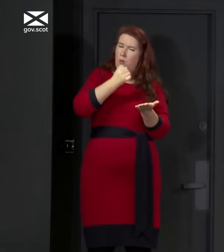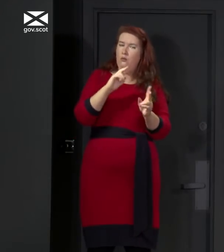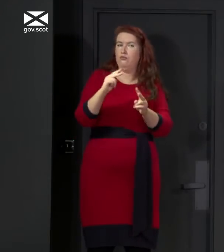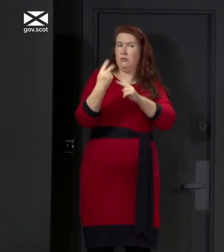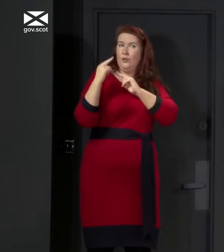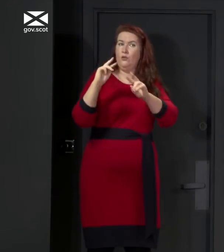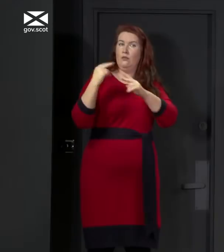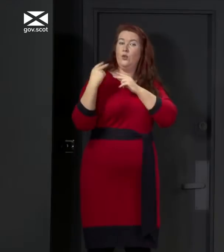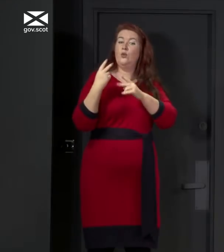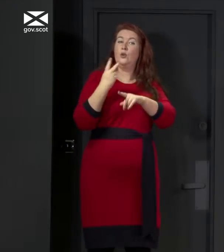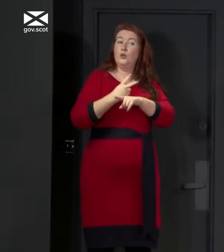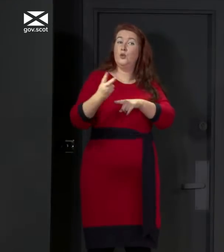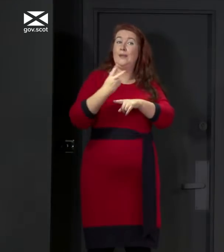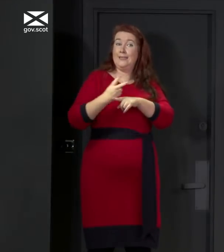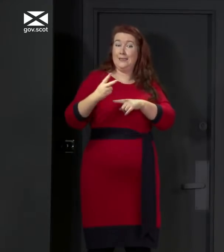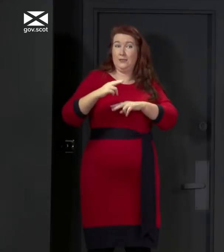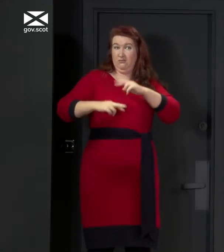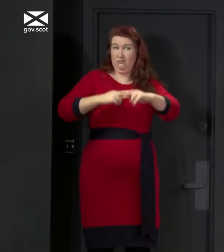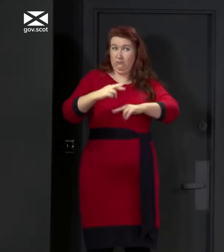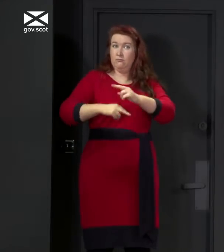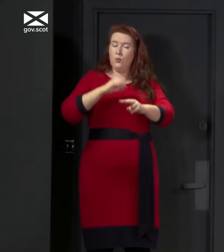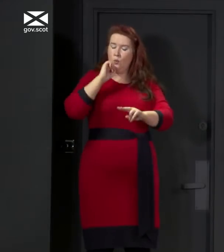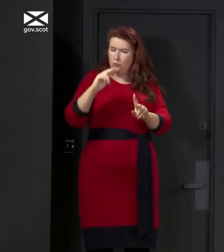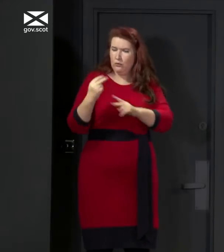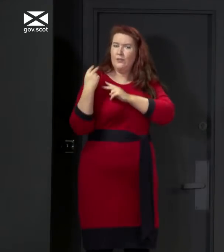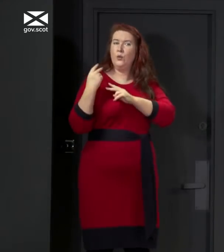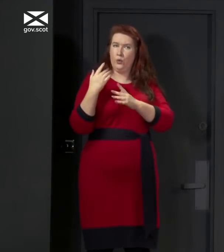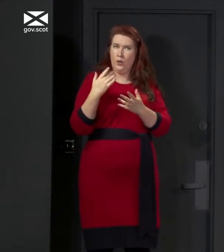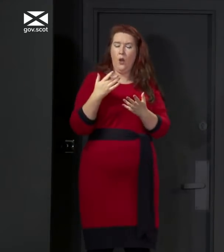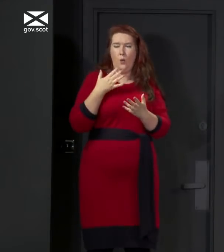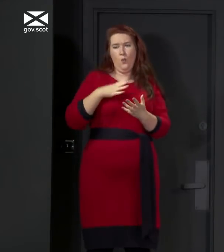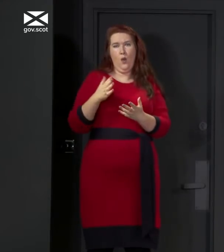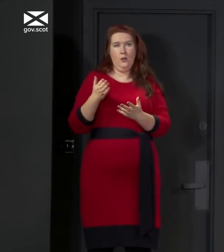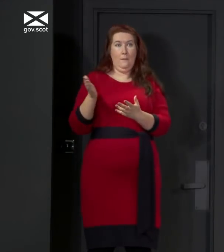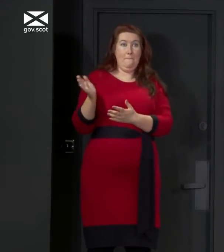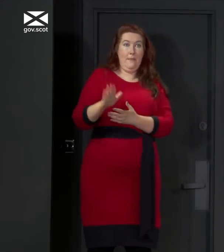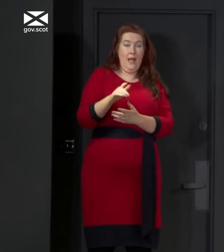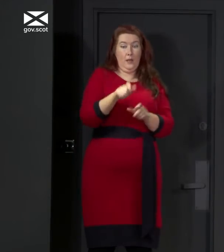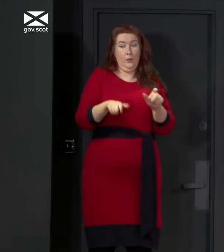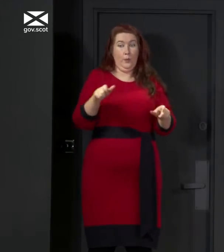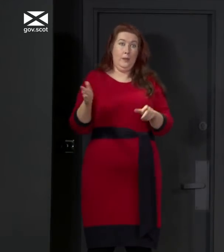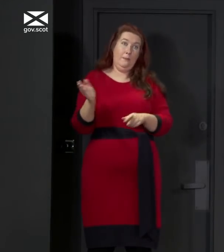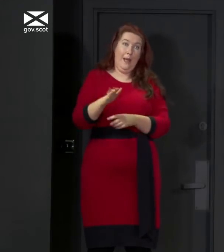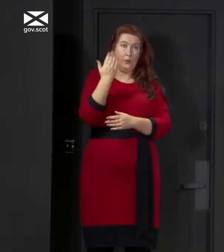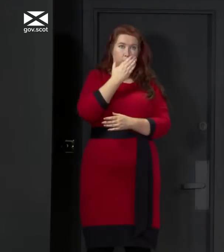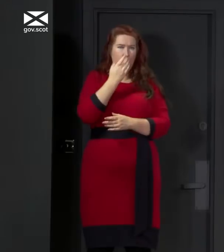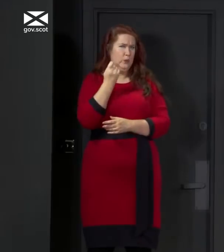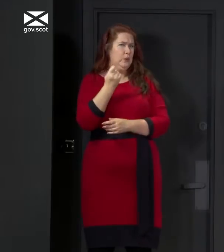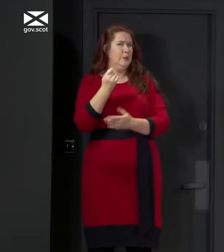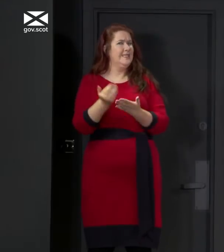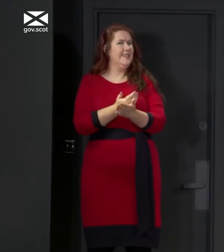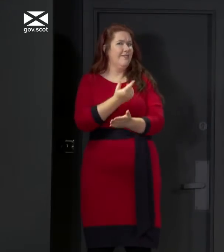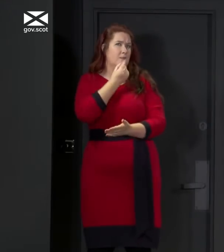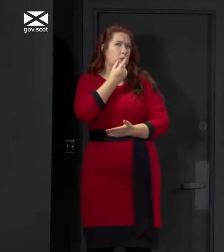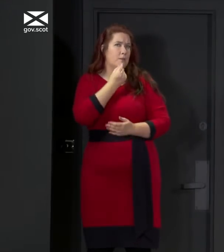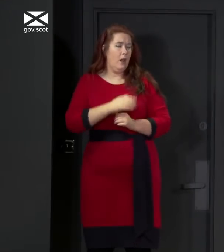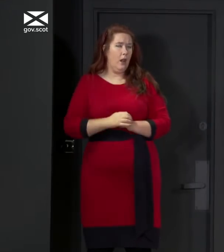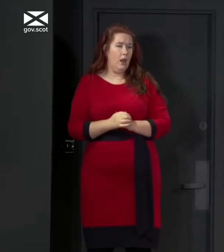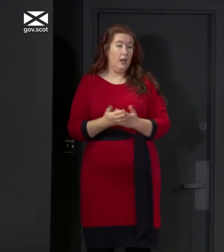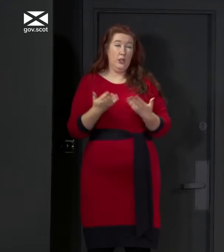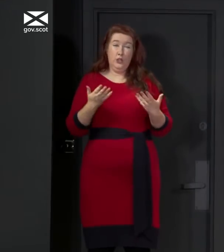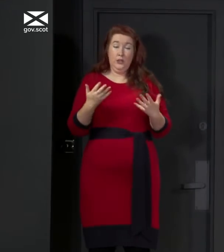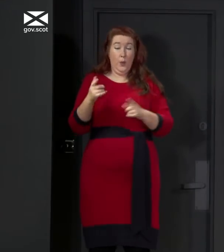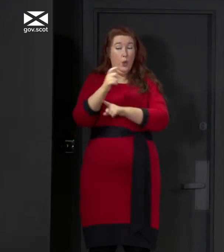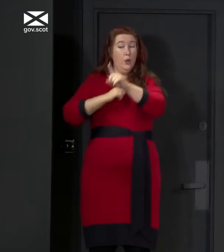we will do everything we can to get as many pupils back to school as soon as it is safe to do so. But at the moment, the community transmission